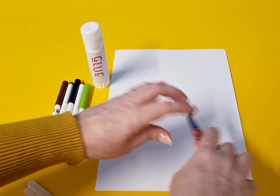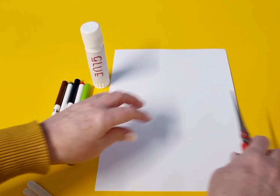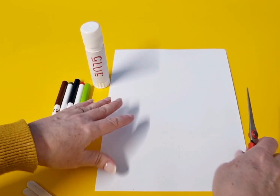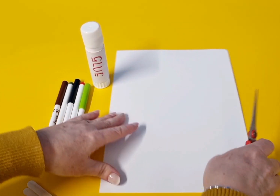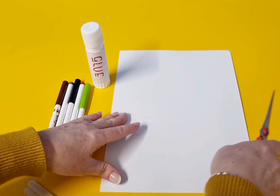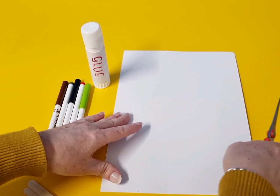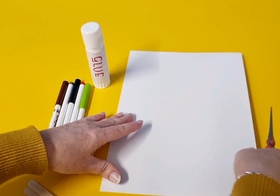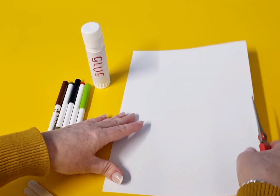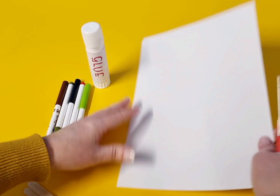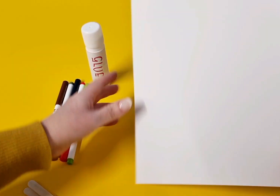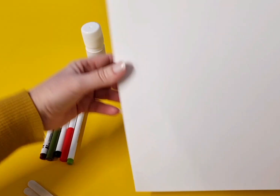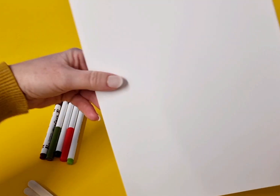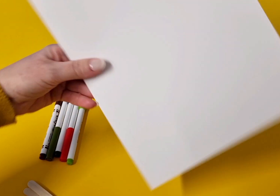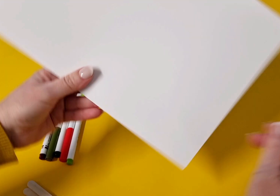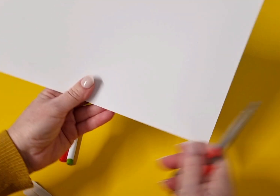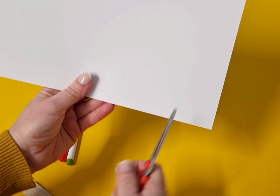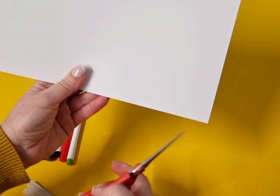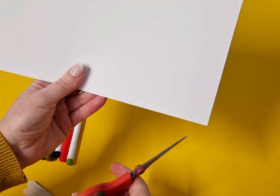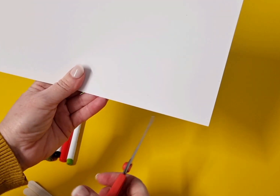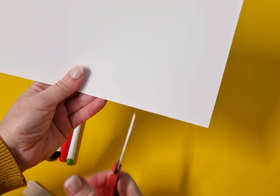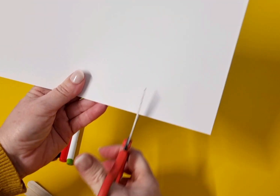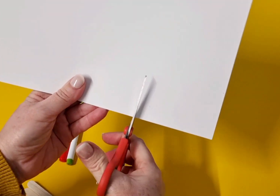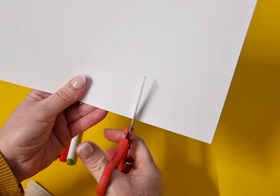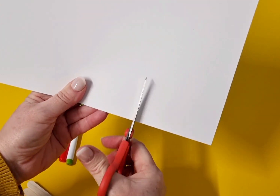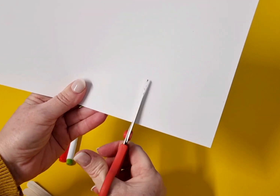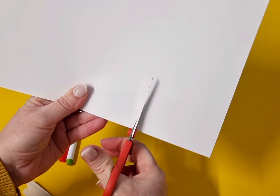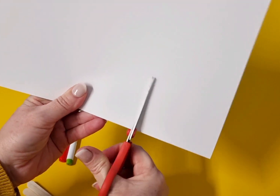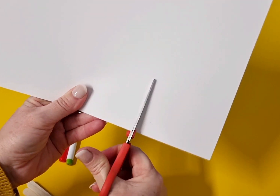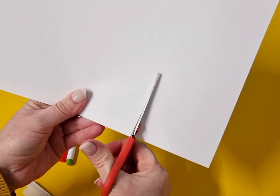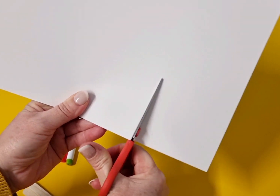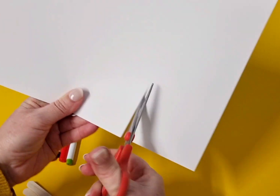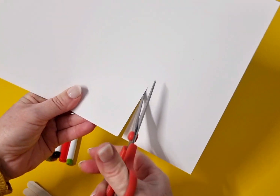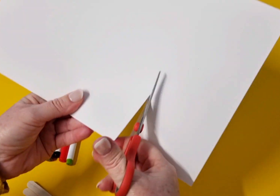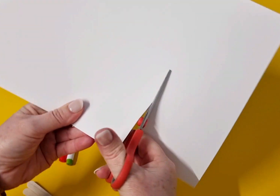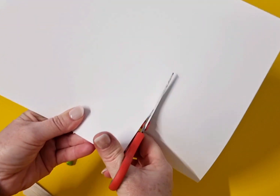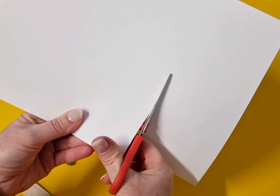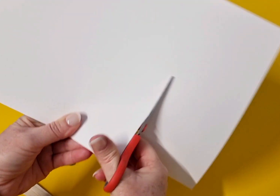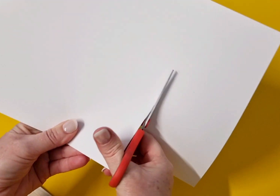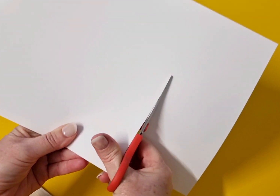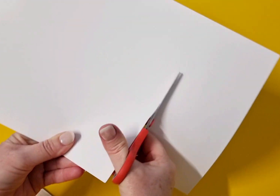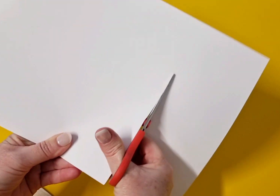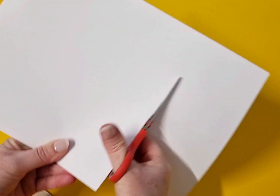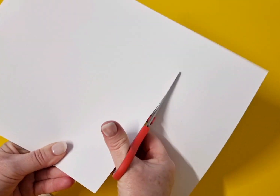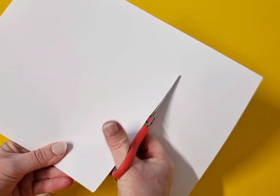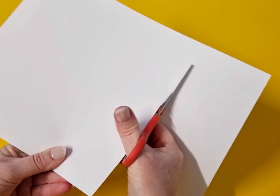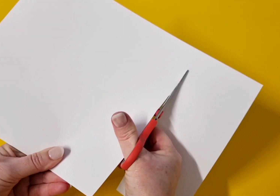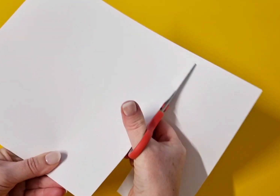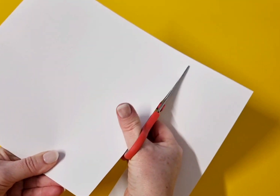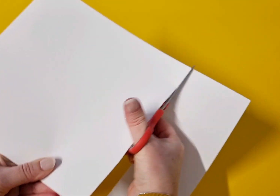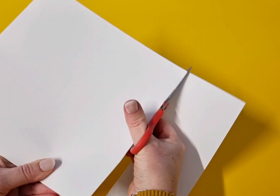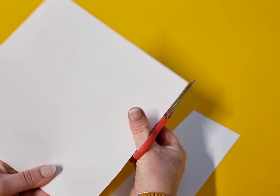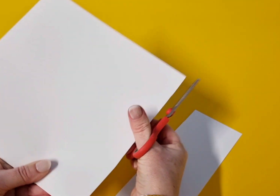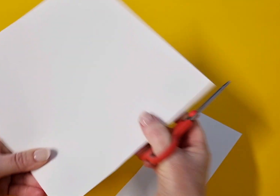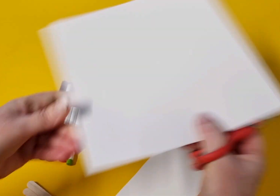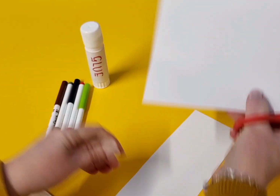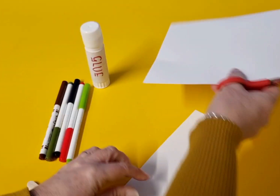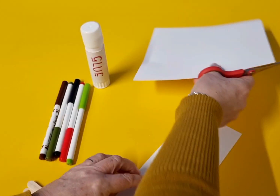straight away. So let me just cut a little piece, and this is where we are going to